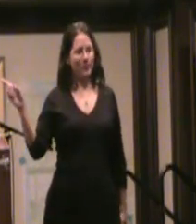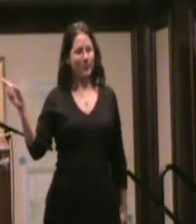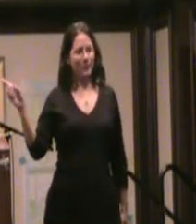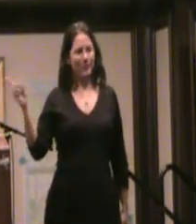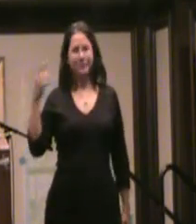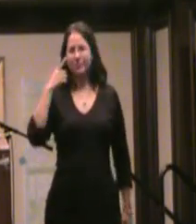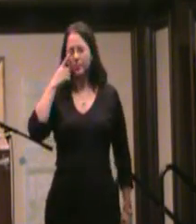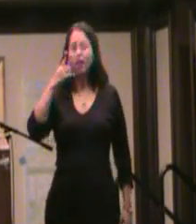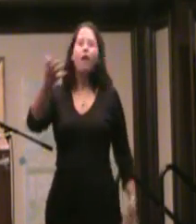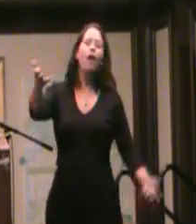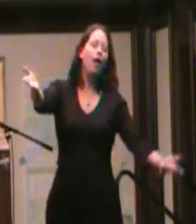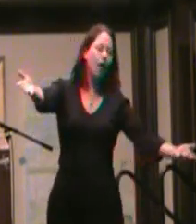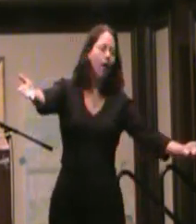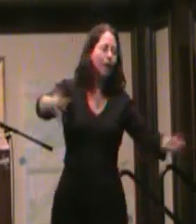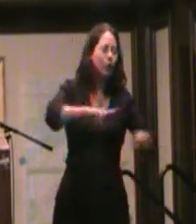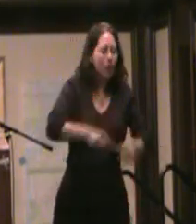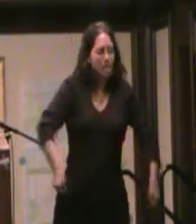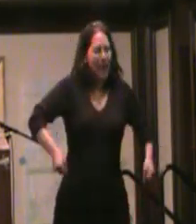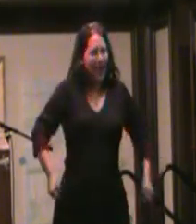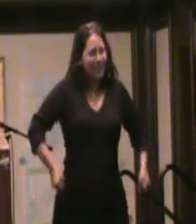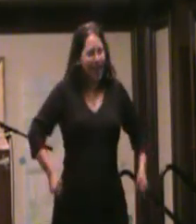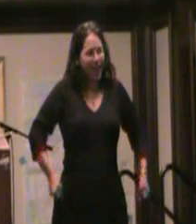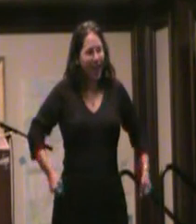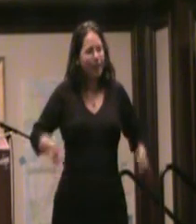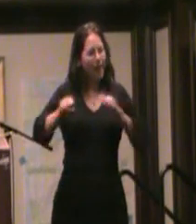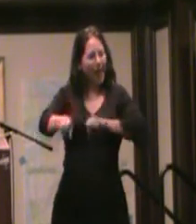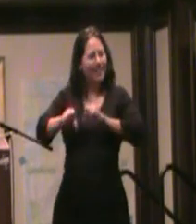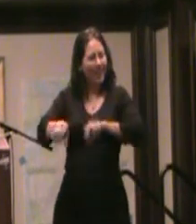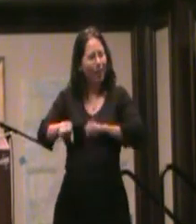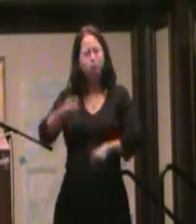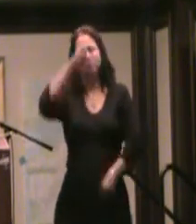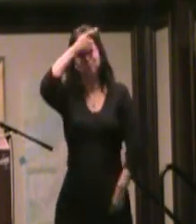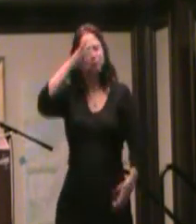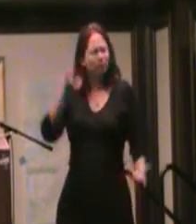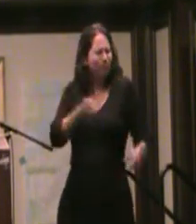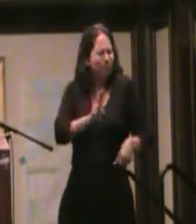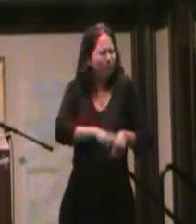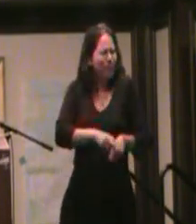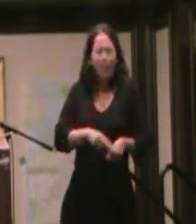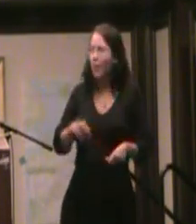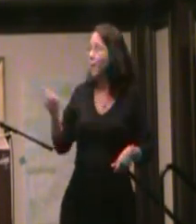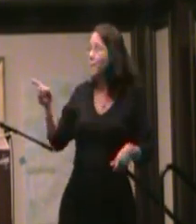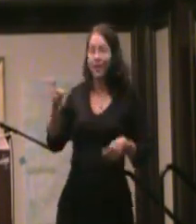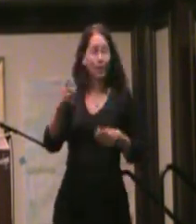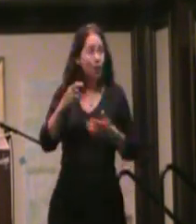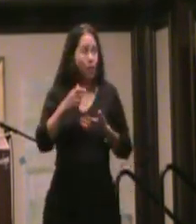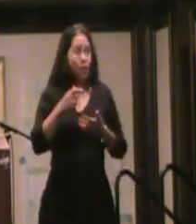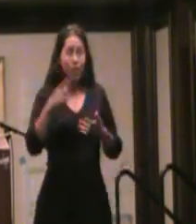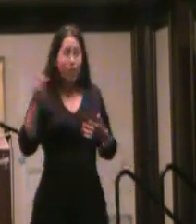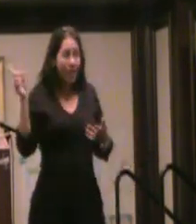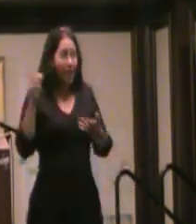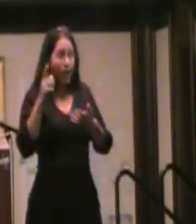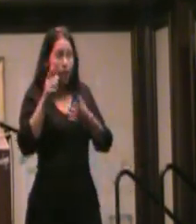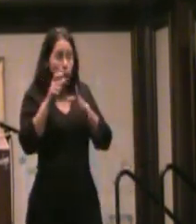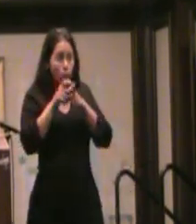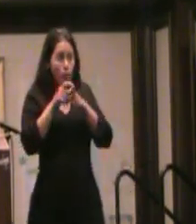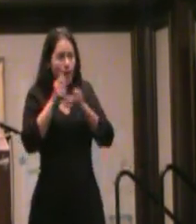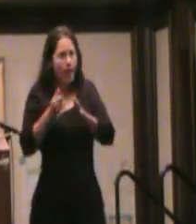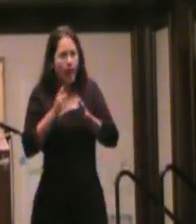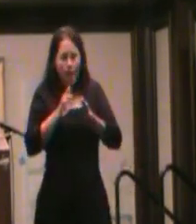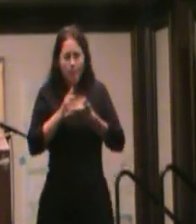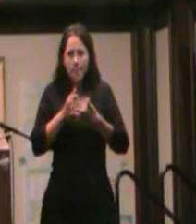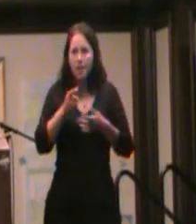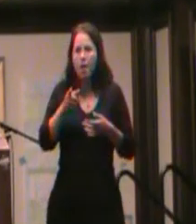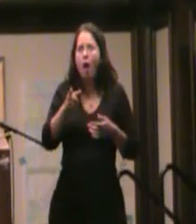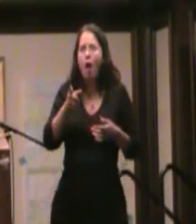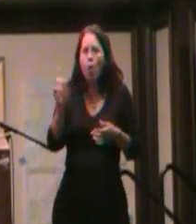And when you hear it, you go, oh, el maletero. Oh, I understand what he's saying. But these words can help me identify the